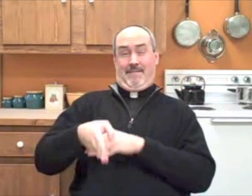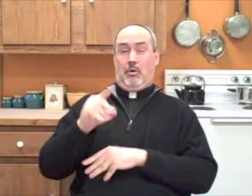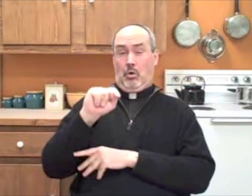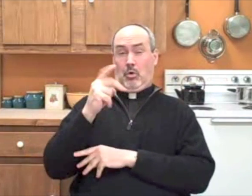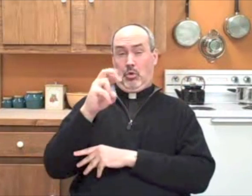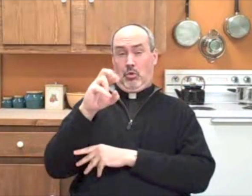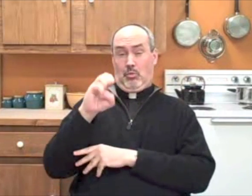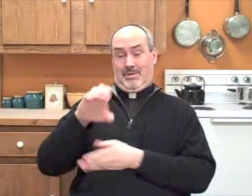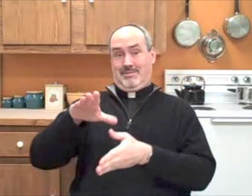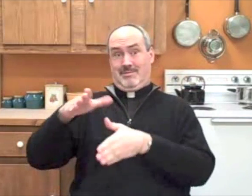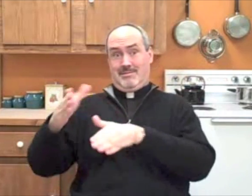17 years.